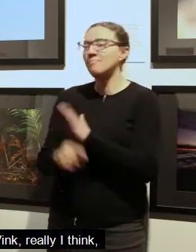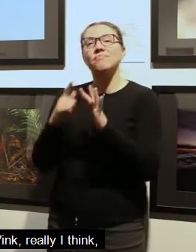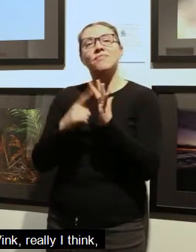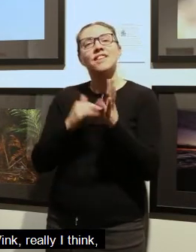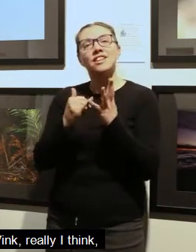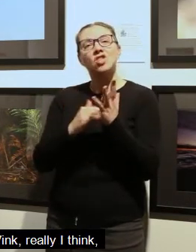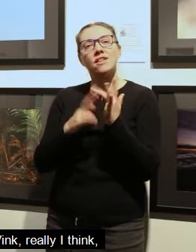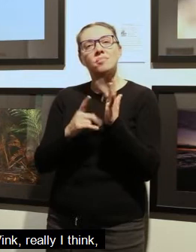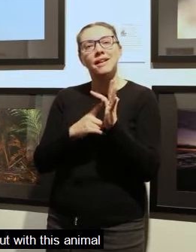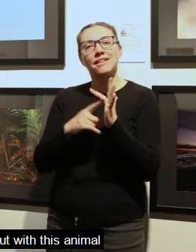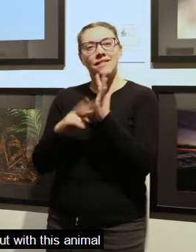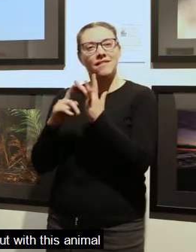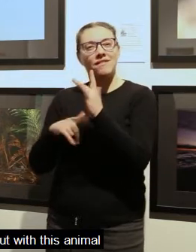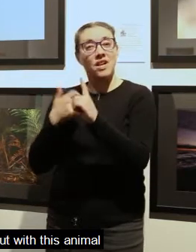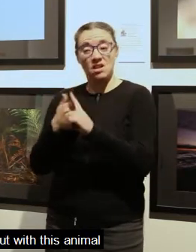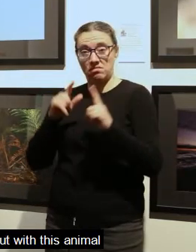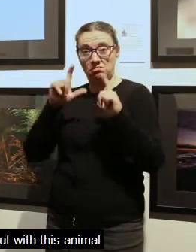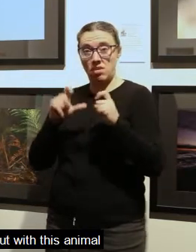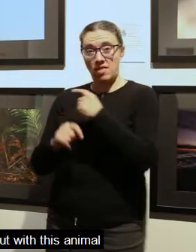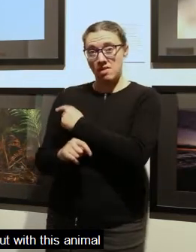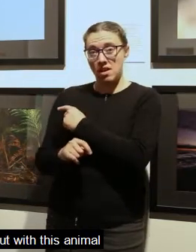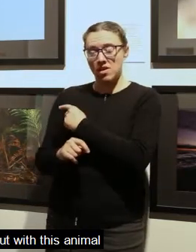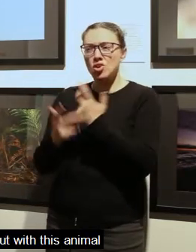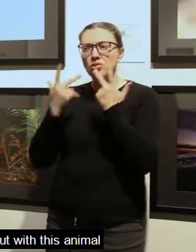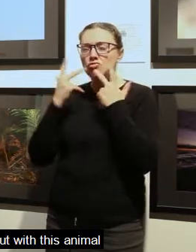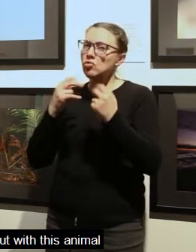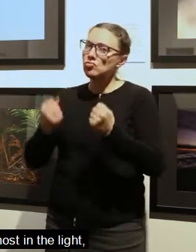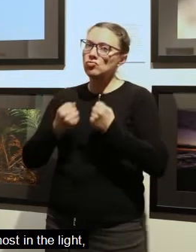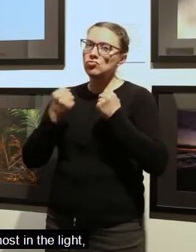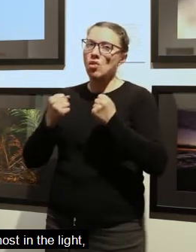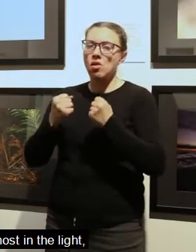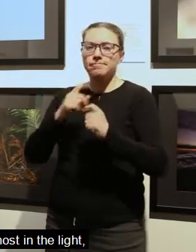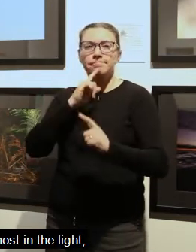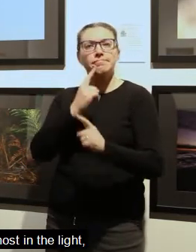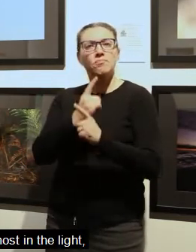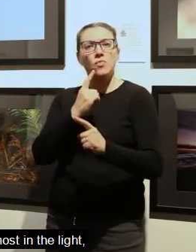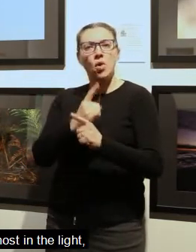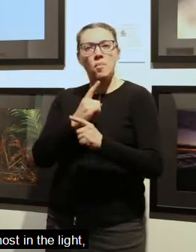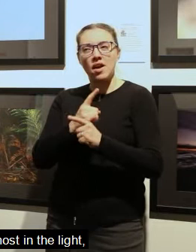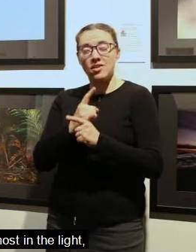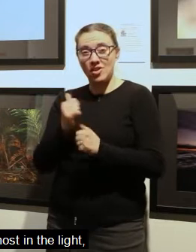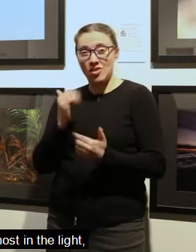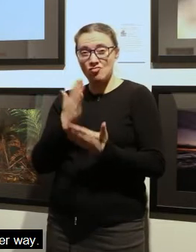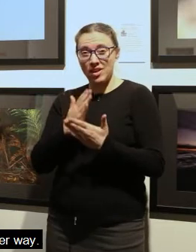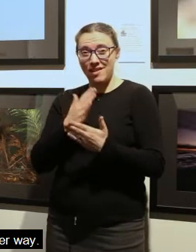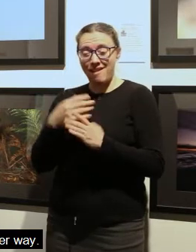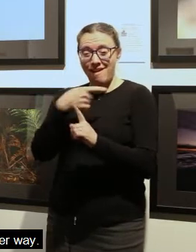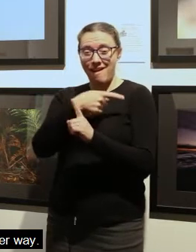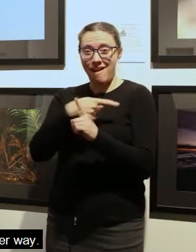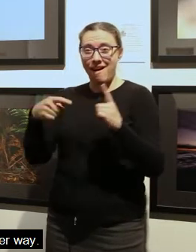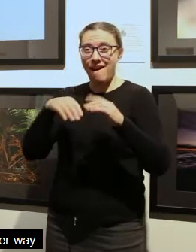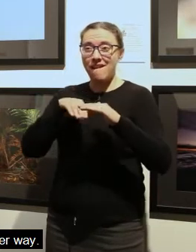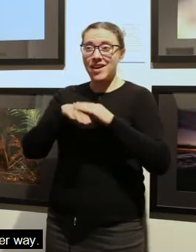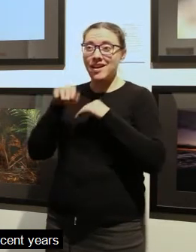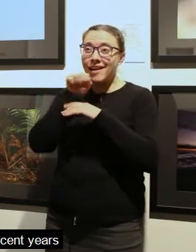Vink really, I think, gives a strong message of that, with this animal almost in the dark and almost in the light, so it could go